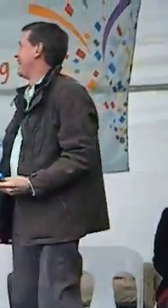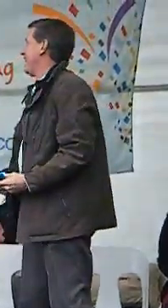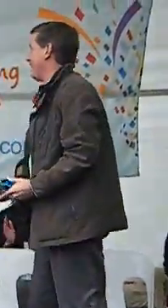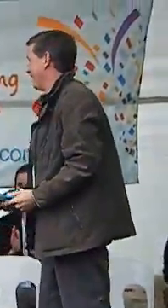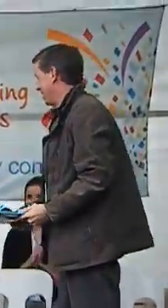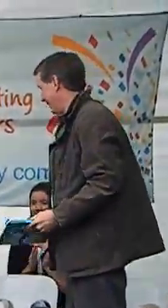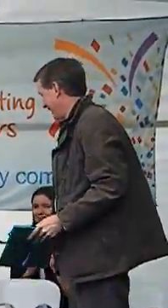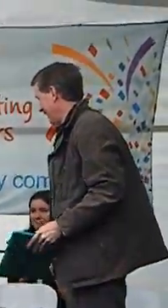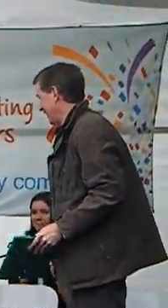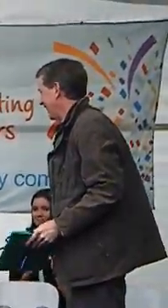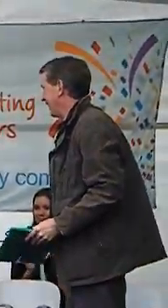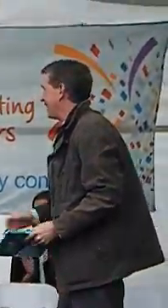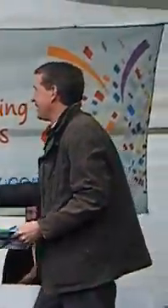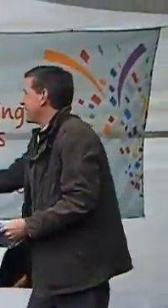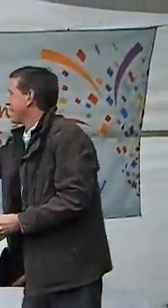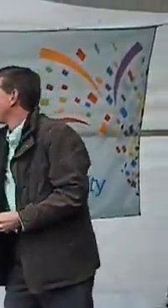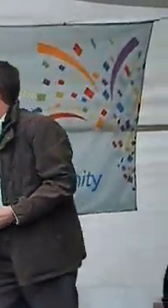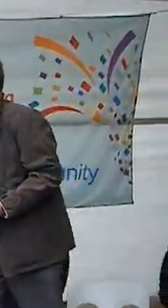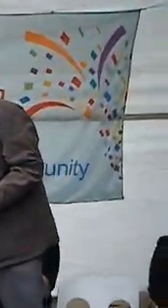Mr. Peter Debnam, MP.